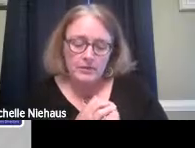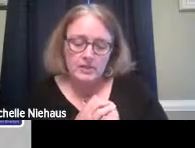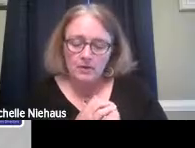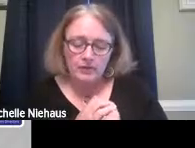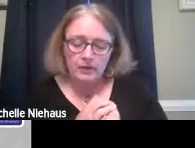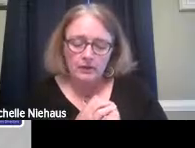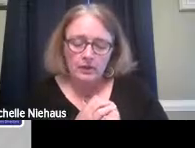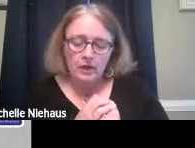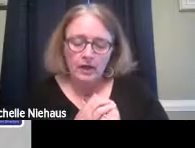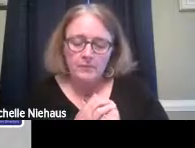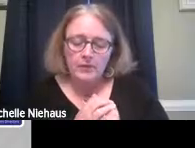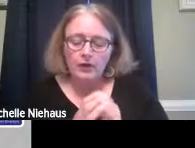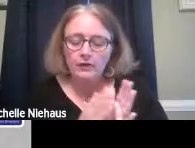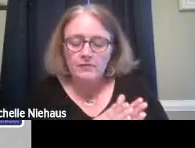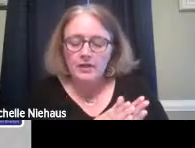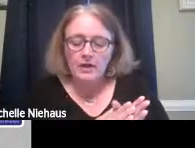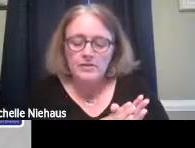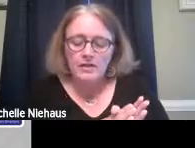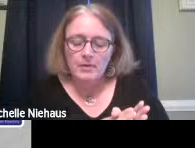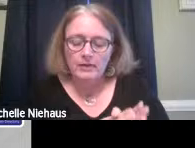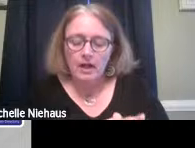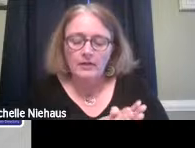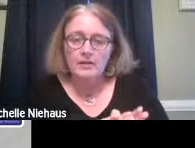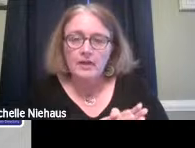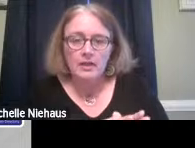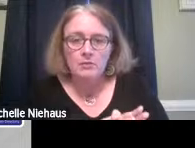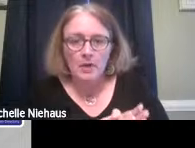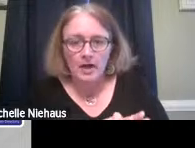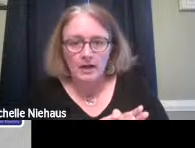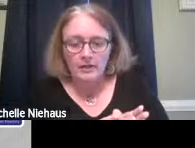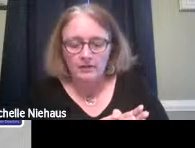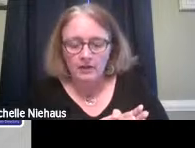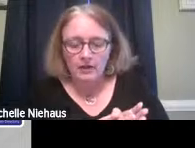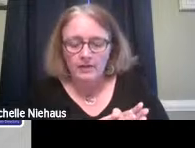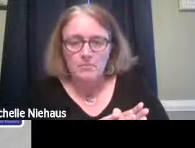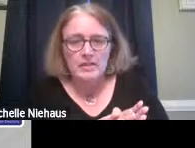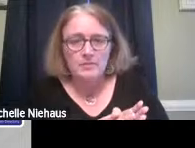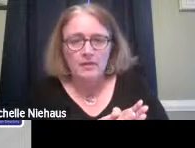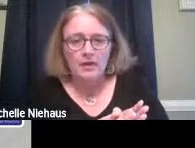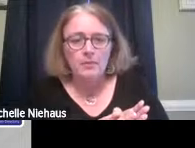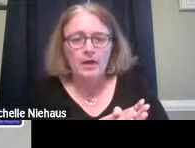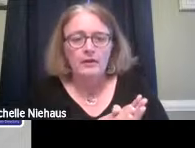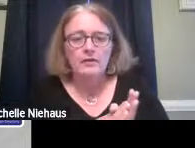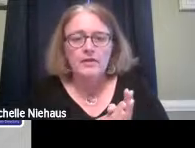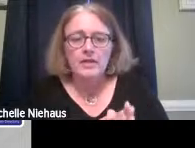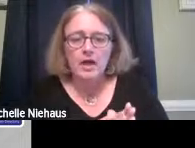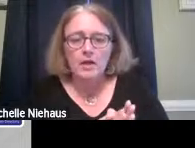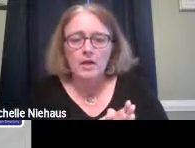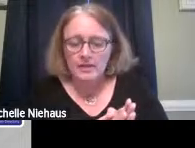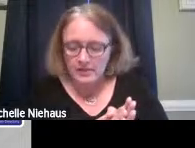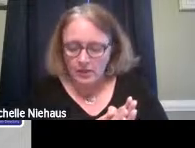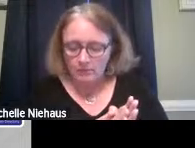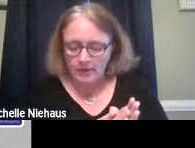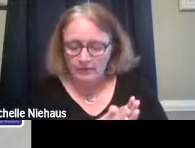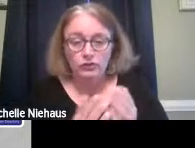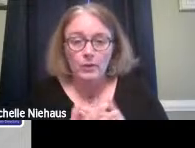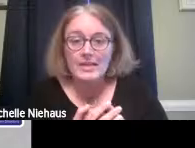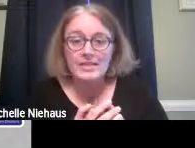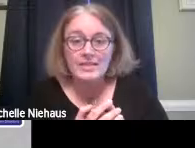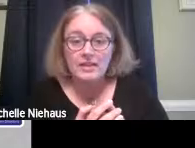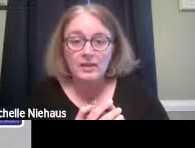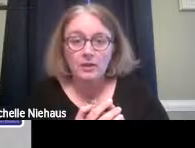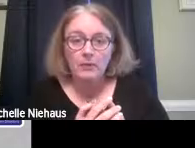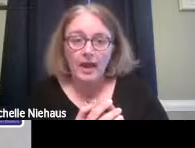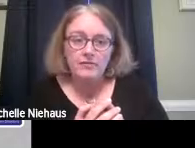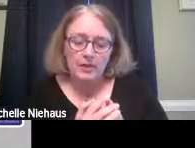access whatsoever. The early video talked about not leaving anyone behind. And that makes me think about Olivia's comments around